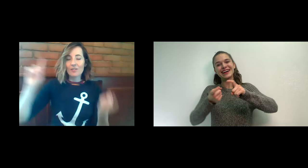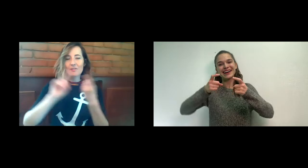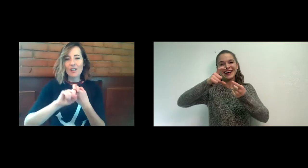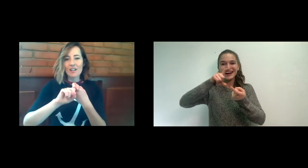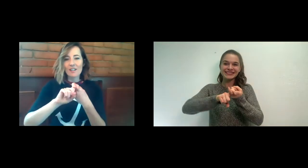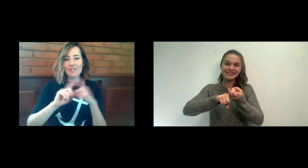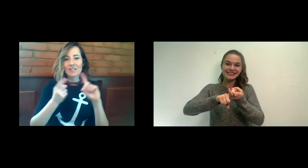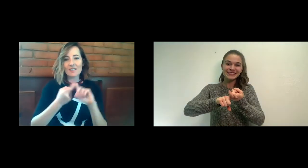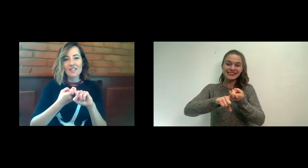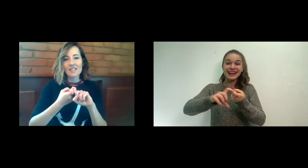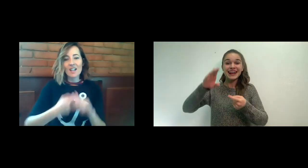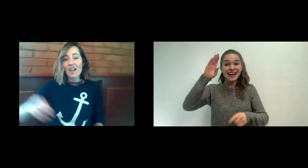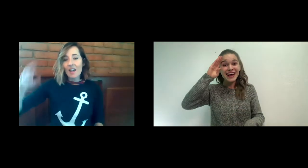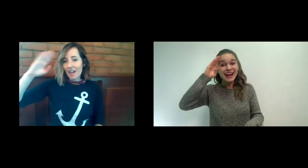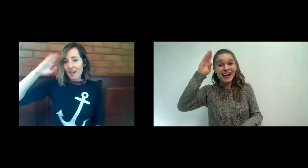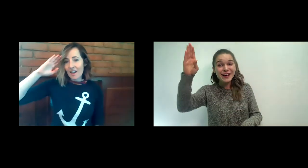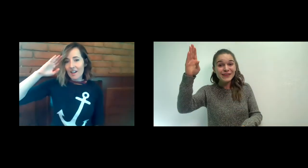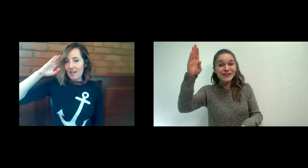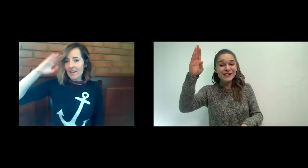Hello, friend.